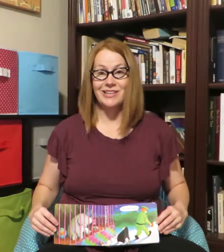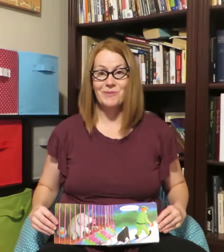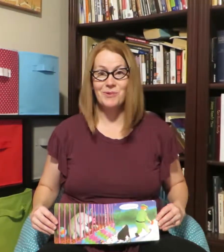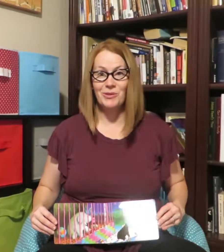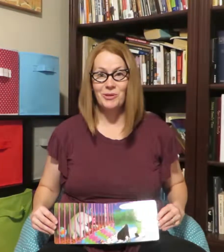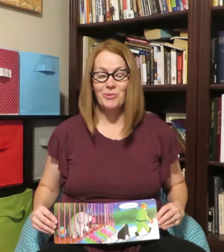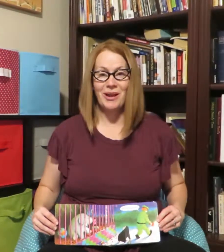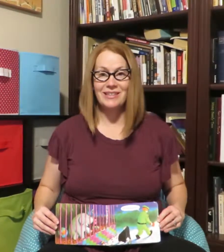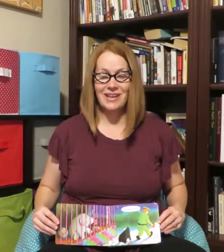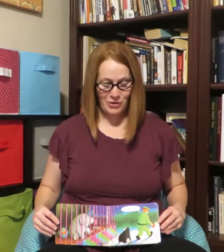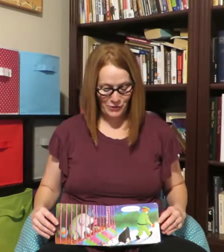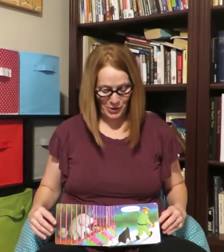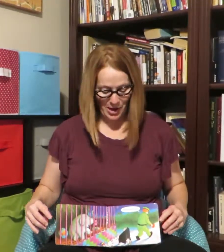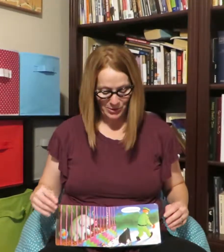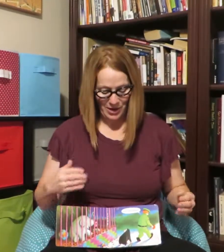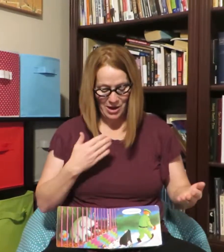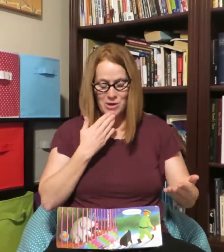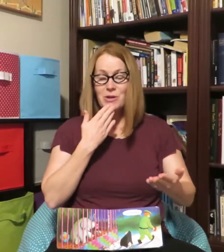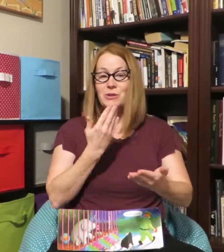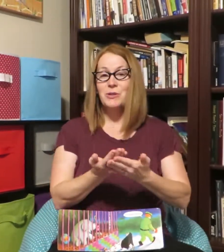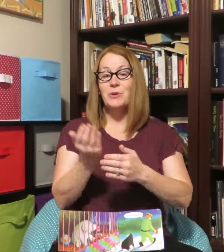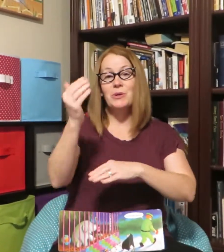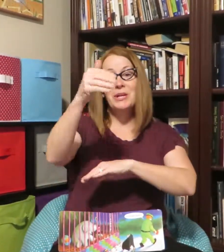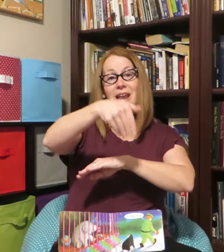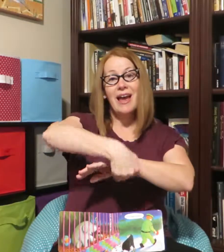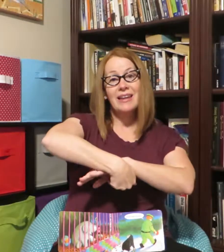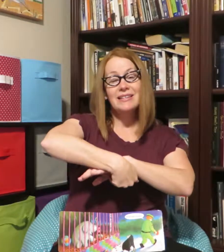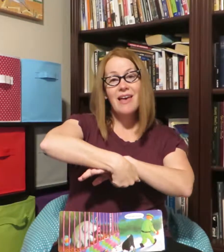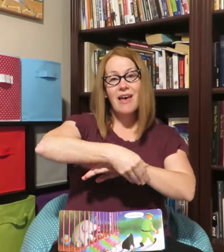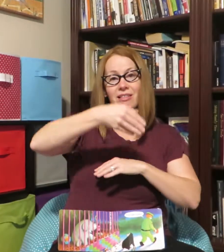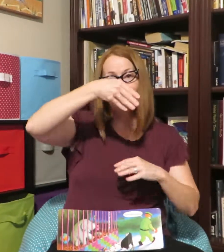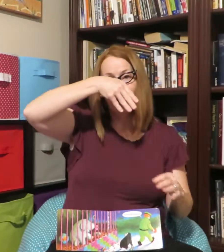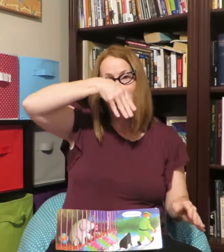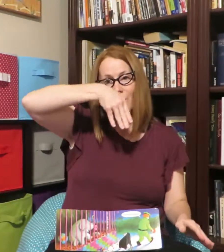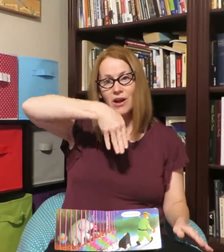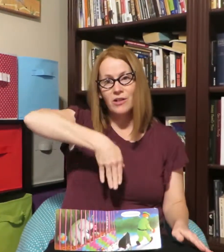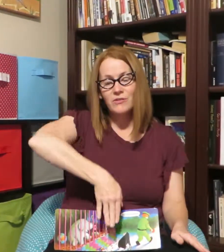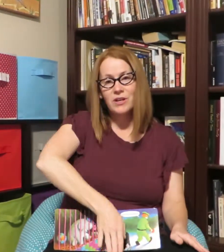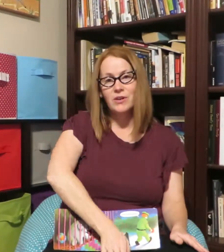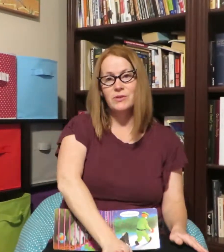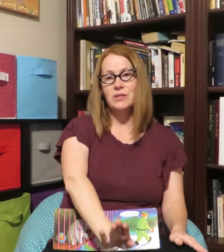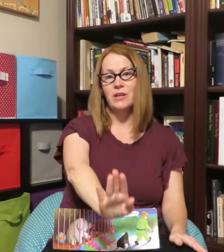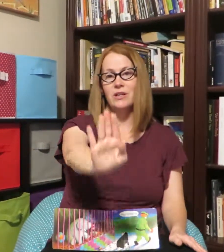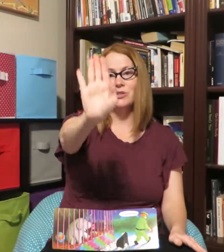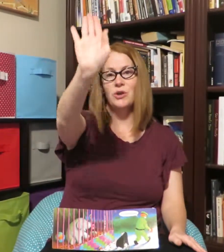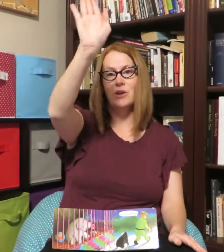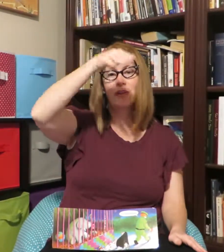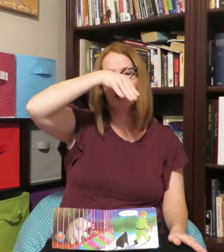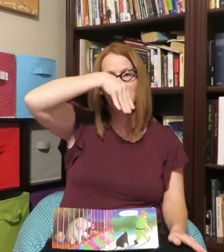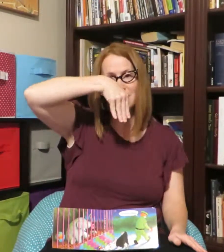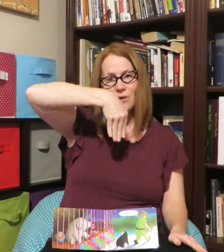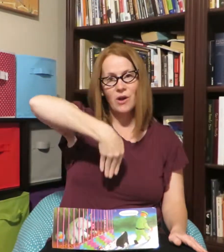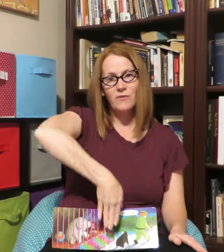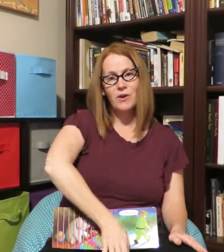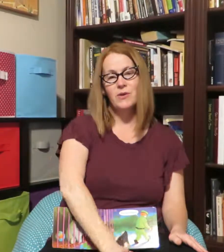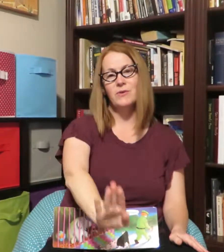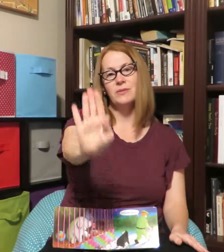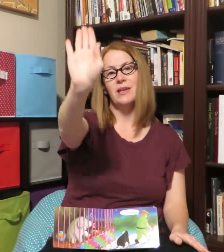going to build their brains and their vocabulary. So, good night, elephant. Our elephant goes a trunk that comes down off our nose and